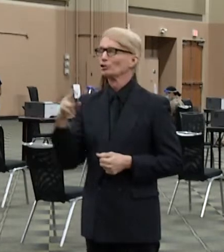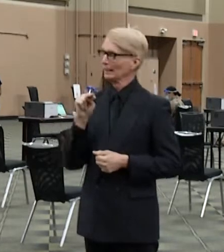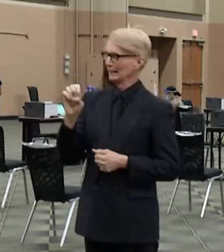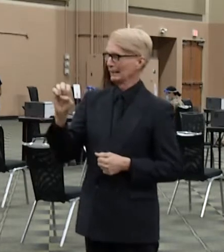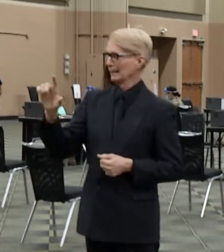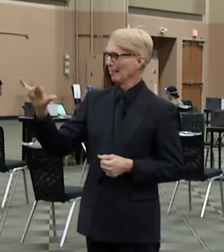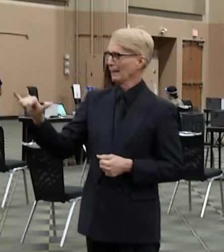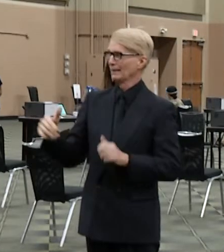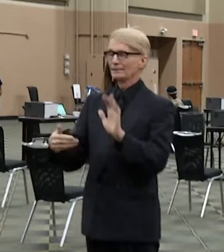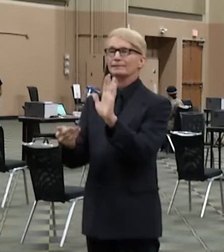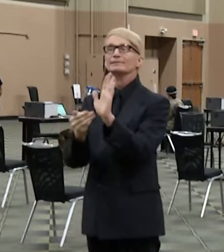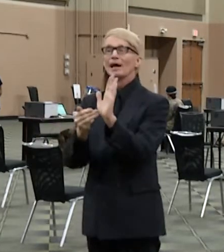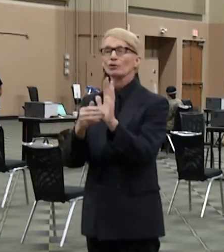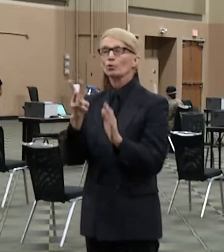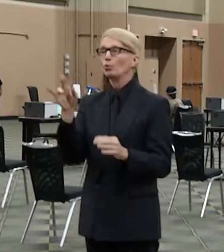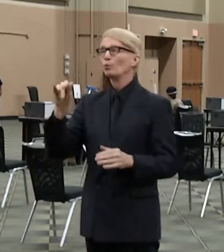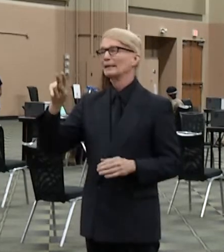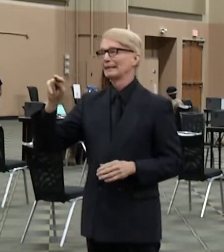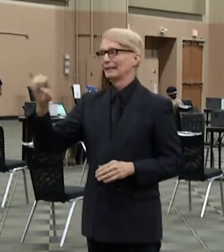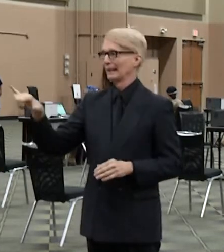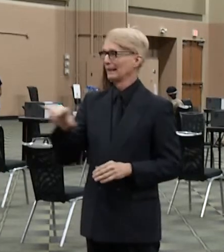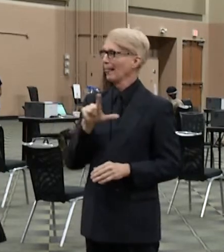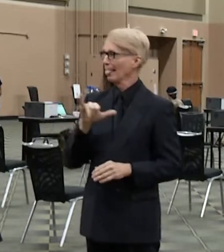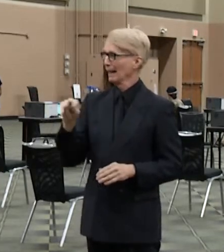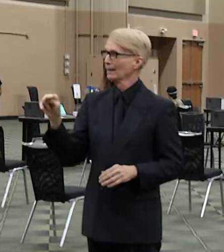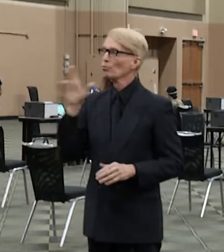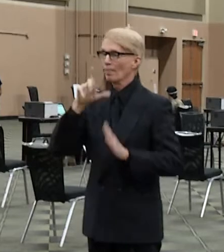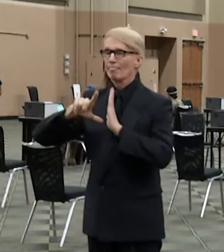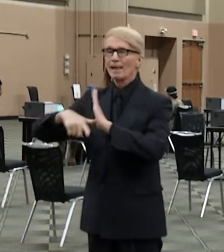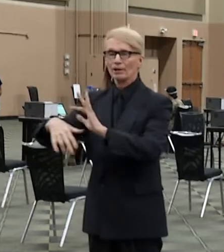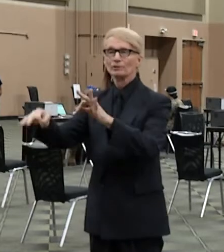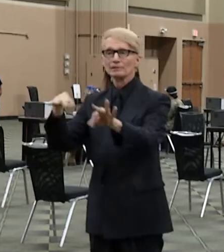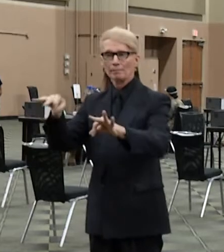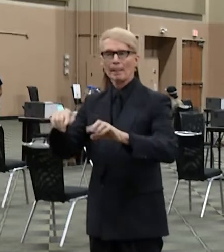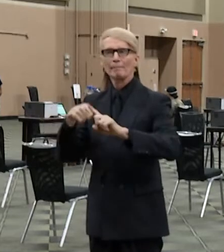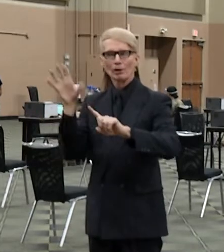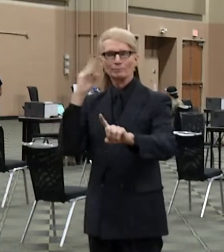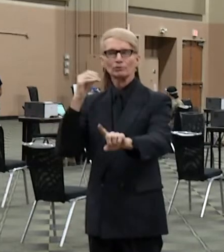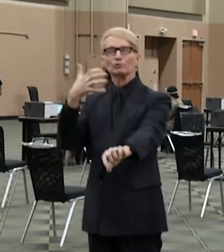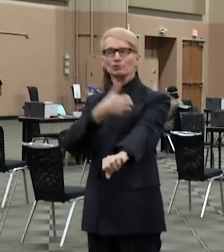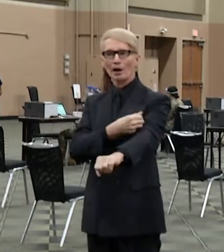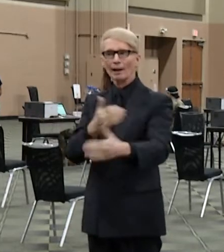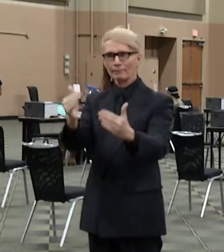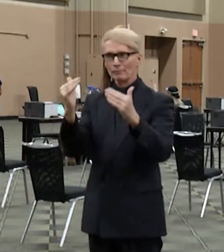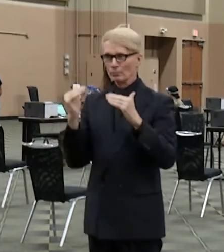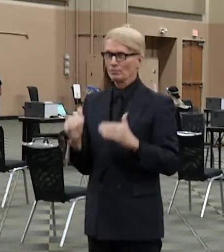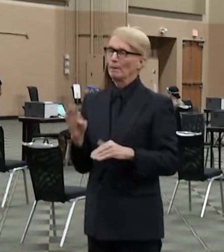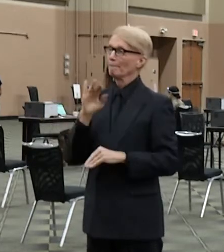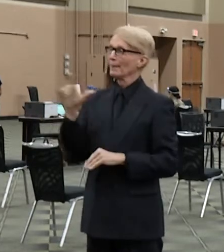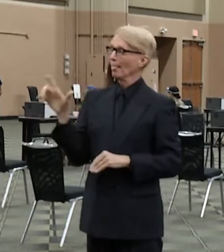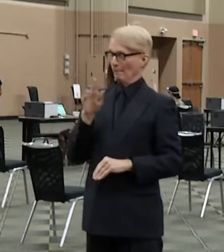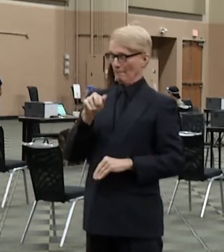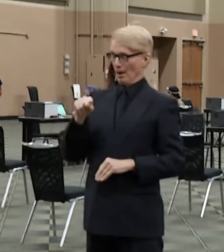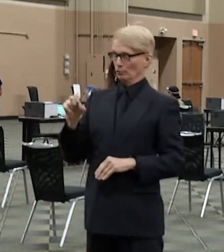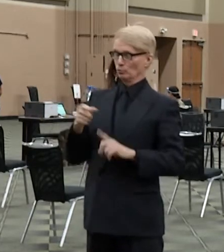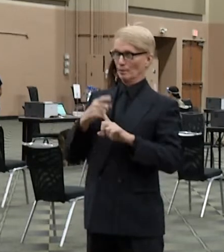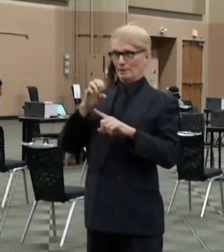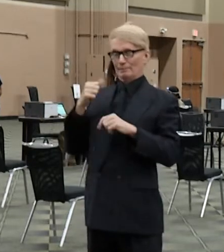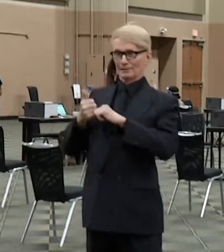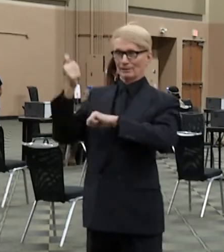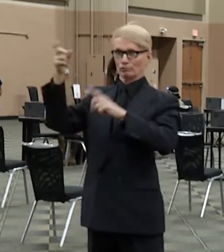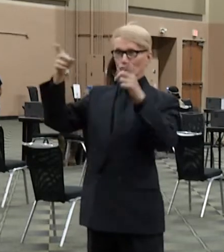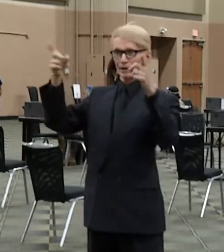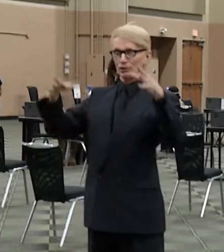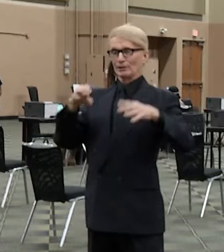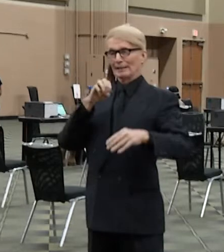Dr. Whitney Lynn, who's going to be speaking later about the shots that she received, Bill Barnes, who's Executive Director of EMRS, and his